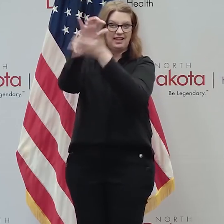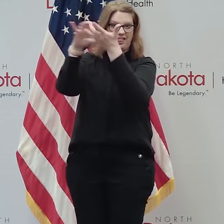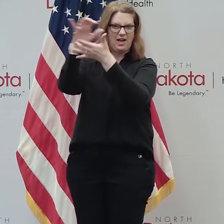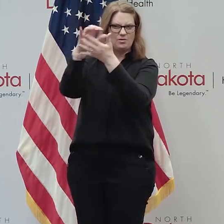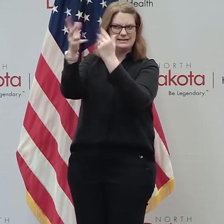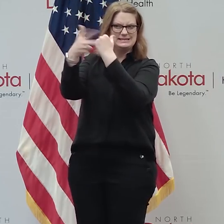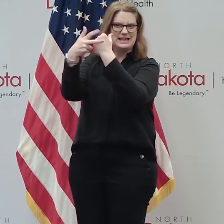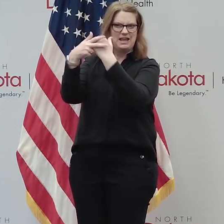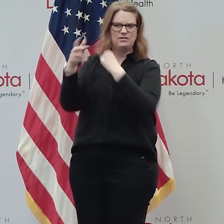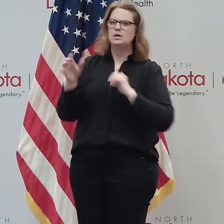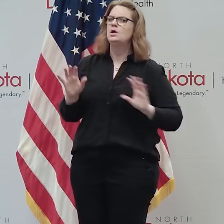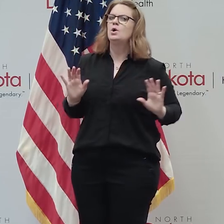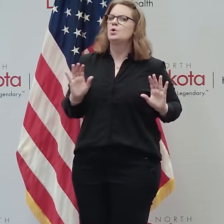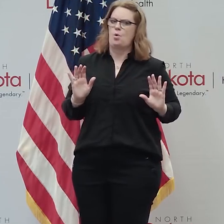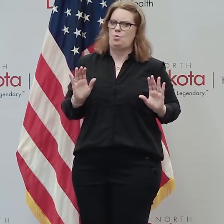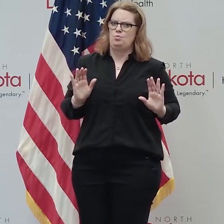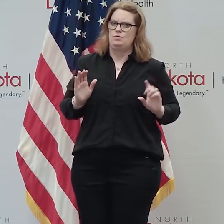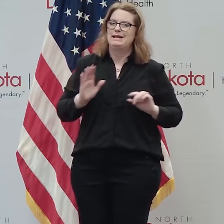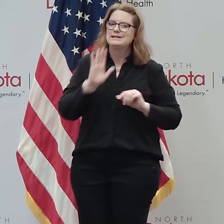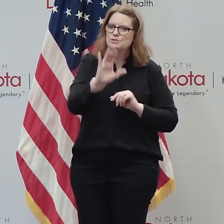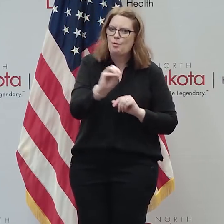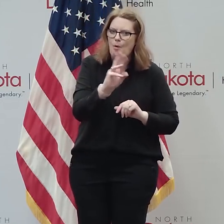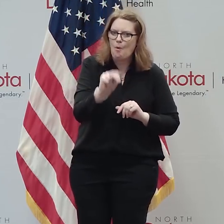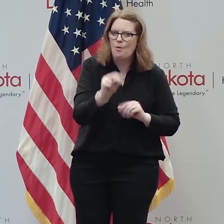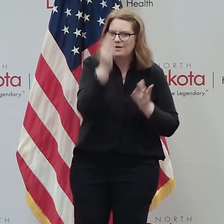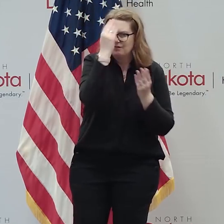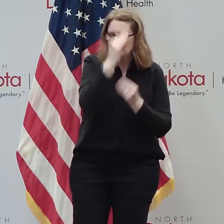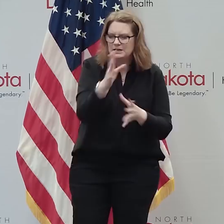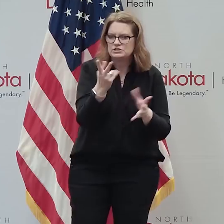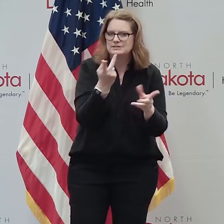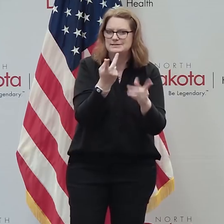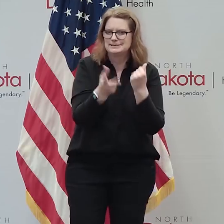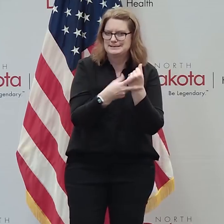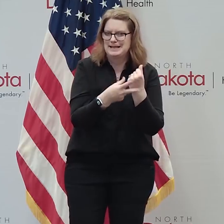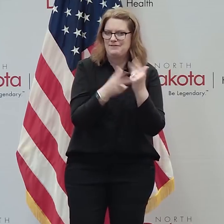so it's completely private.